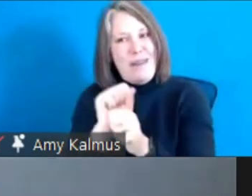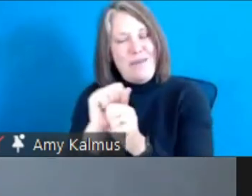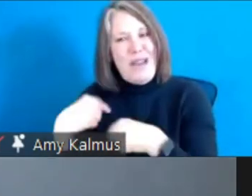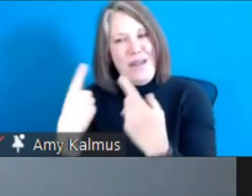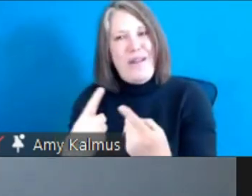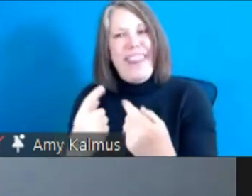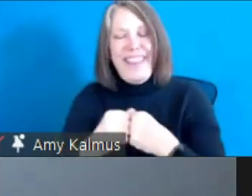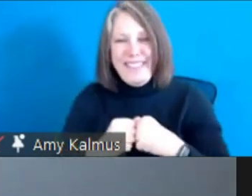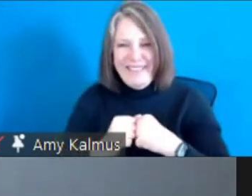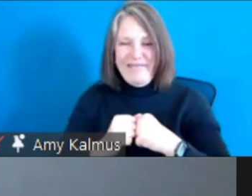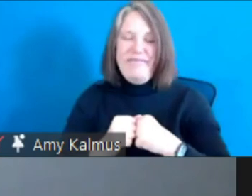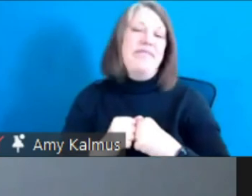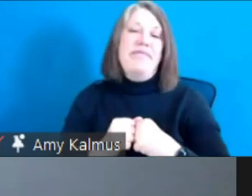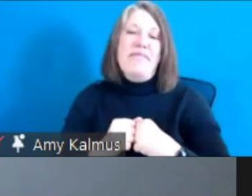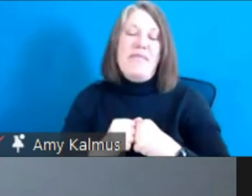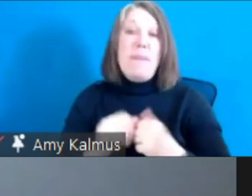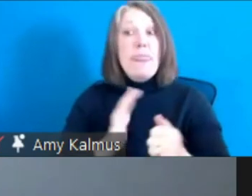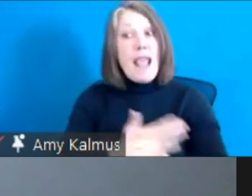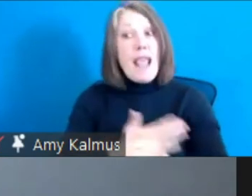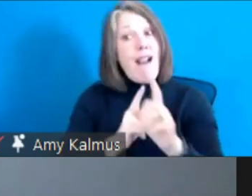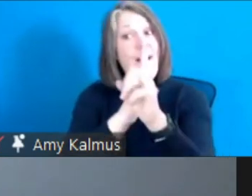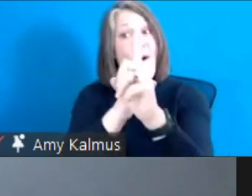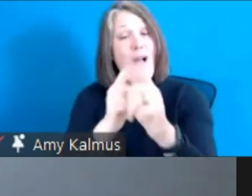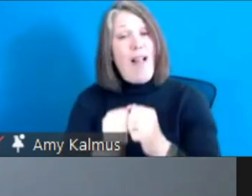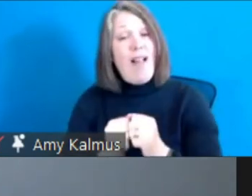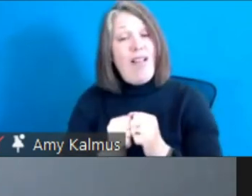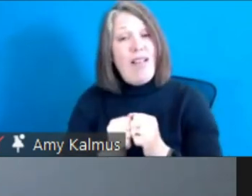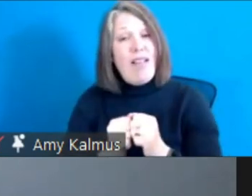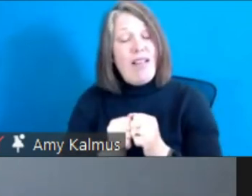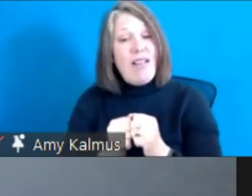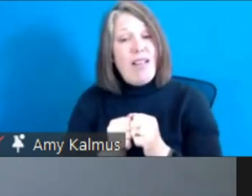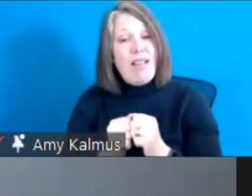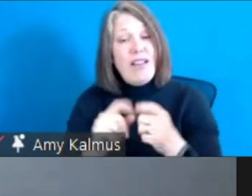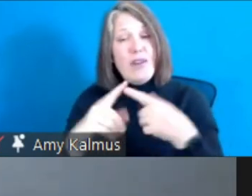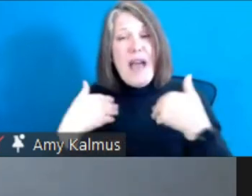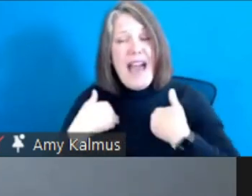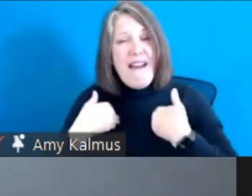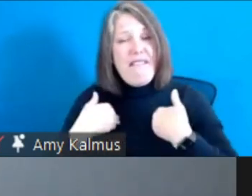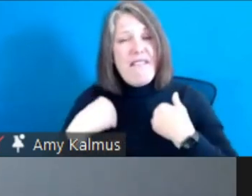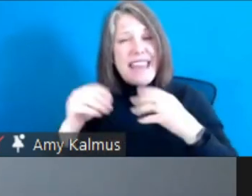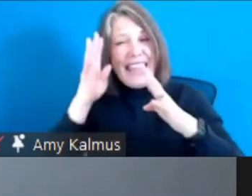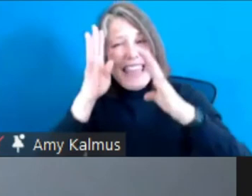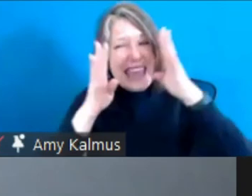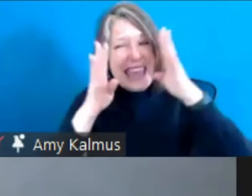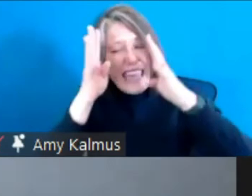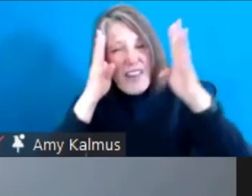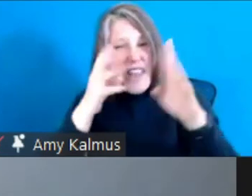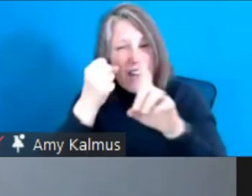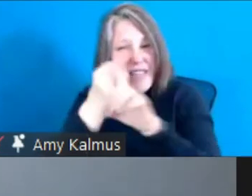next. Our goal to have an innovative impact with our partners in